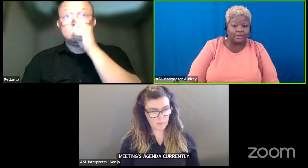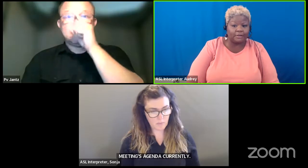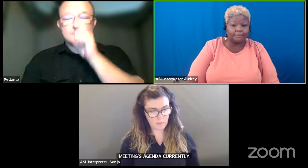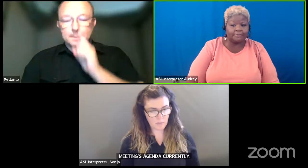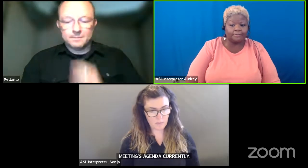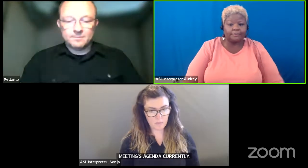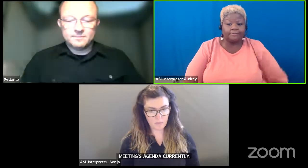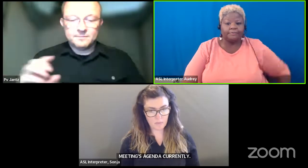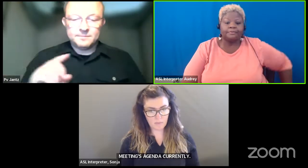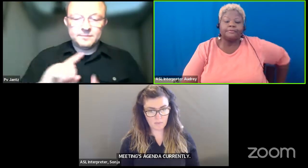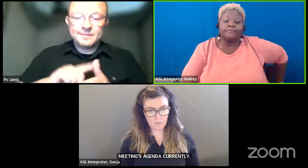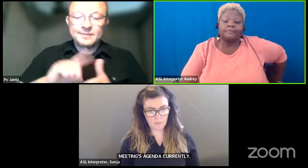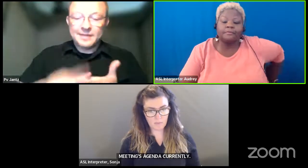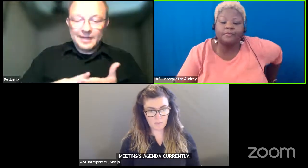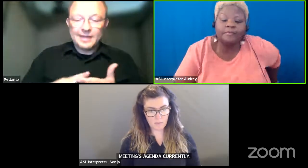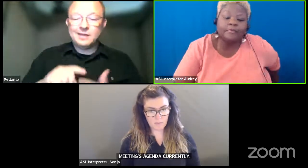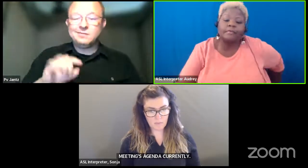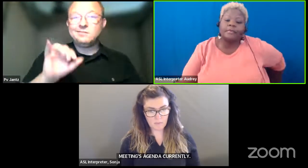the agenda.